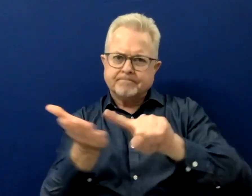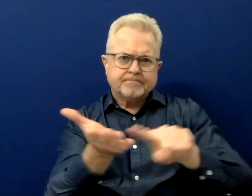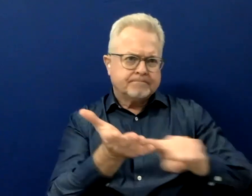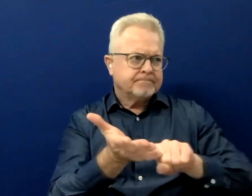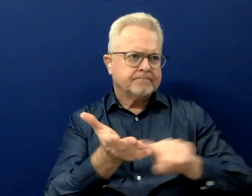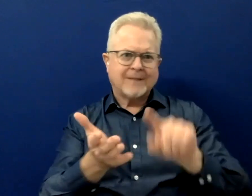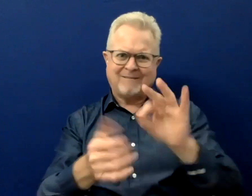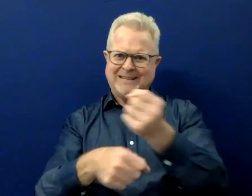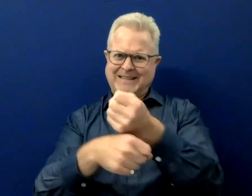your homework.